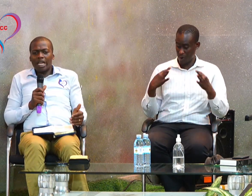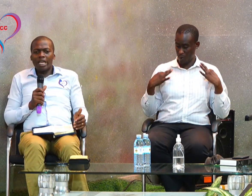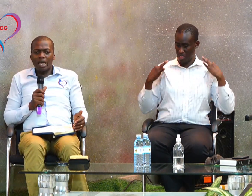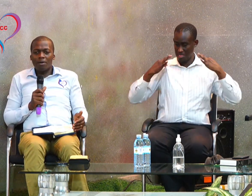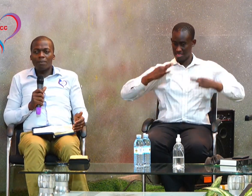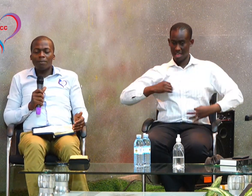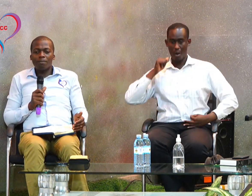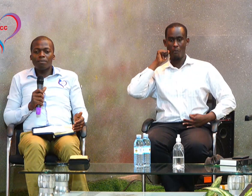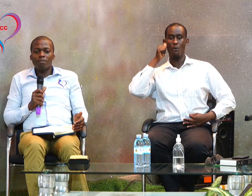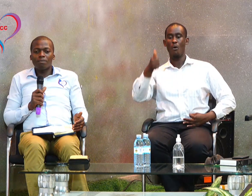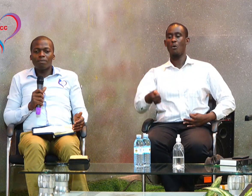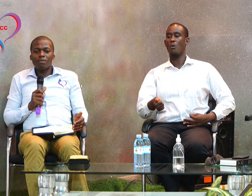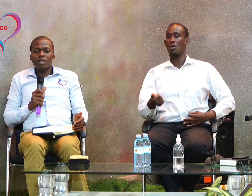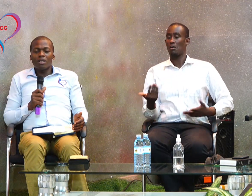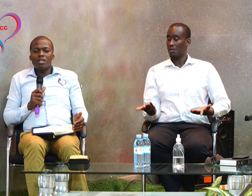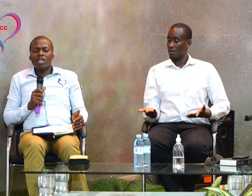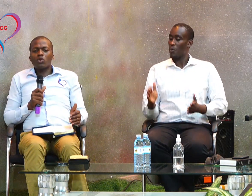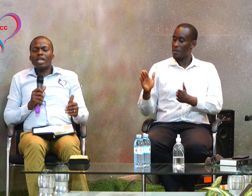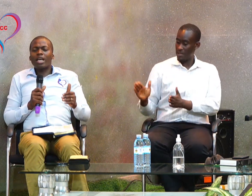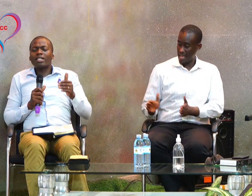are going to put on